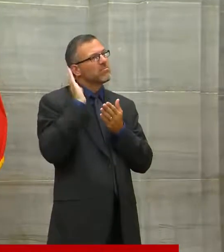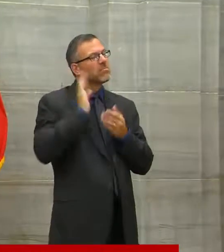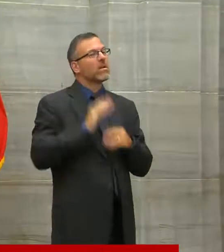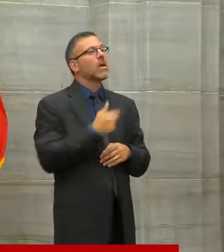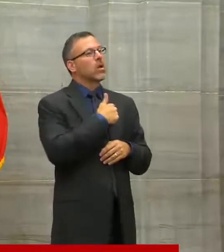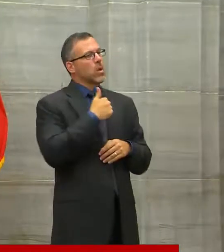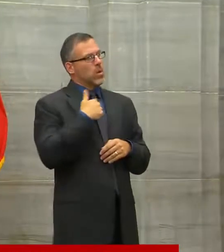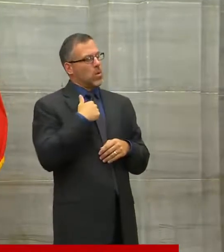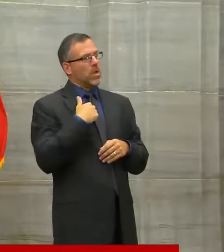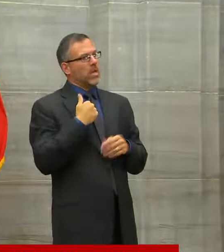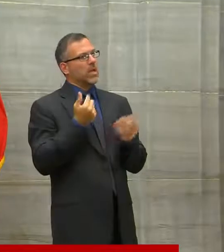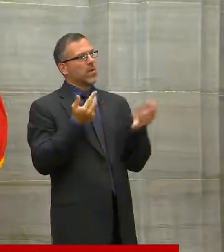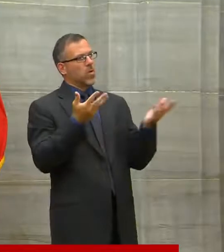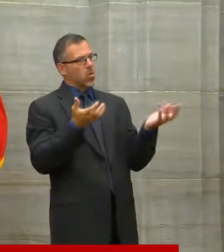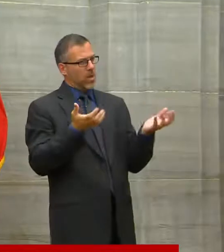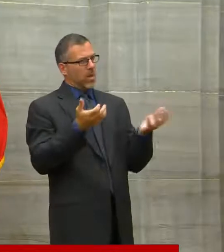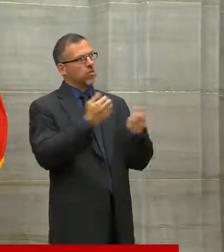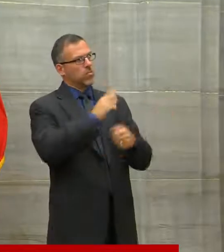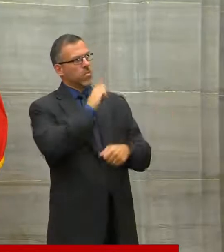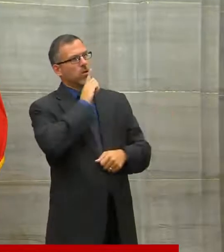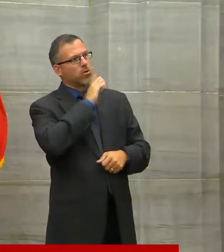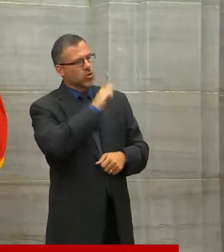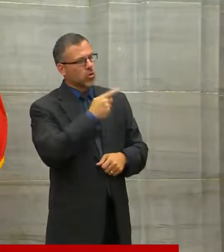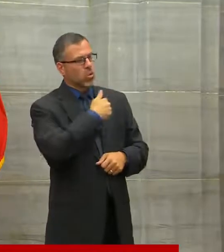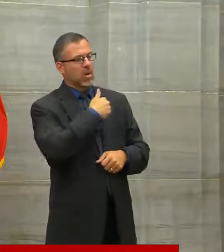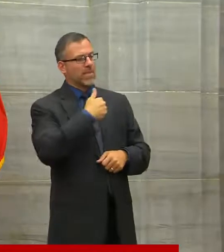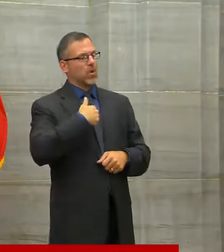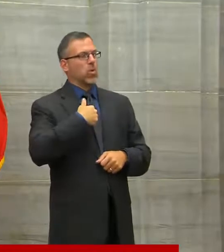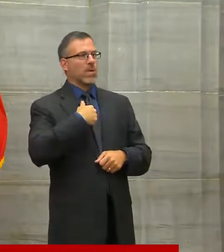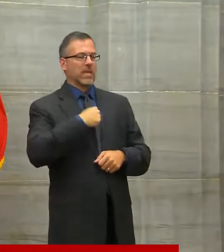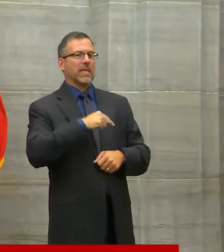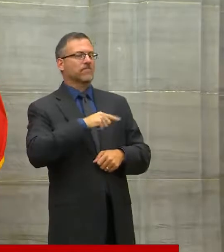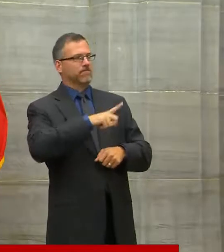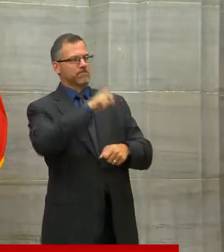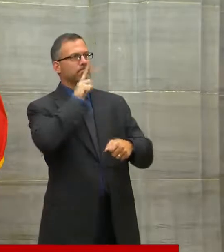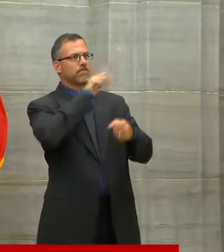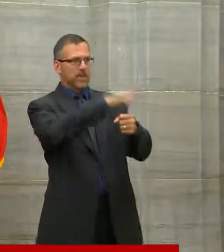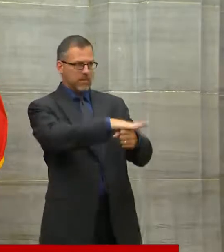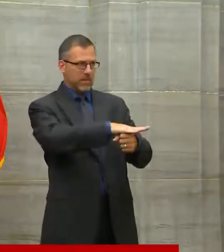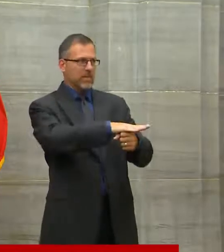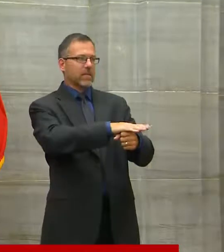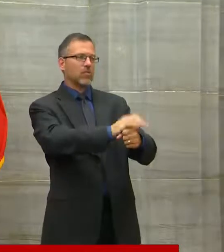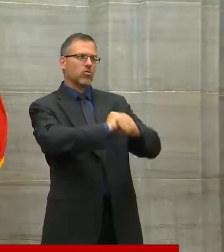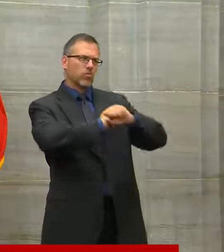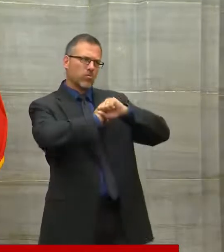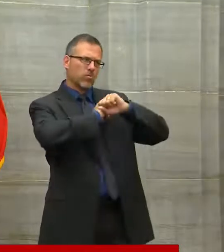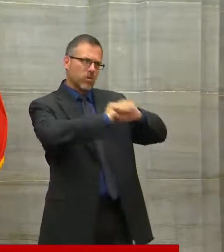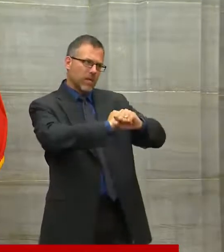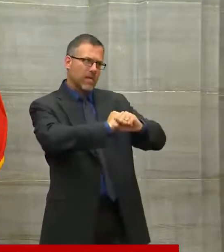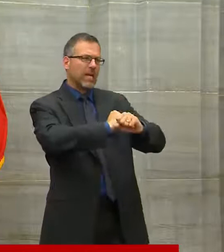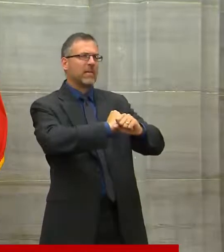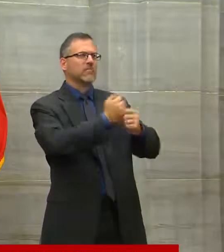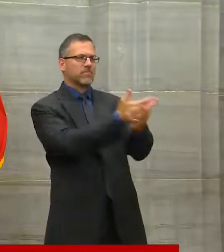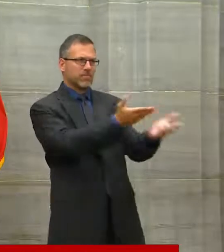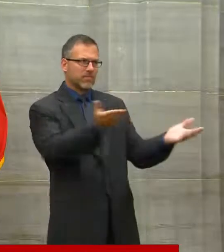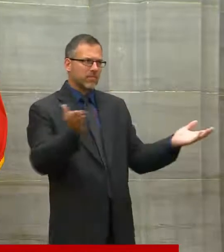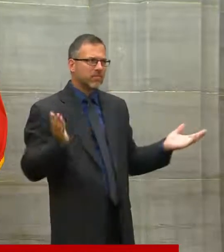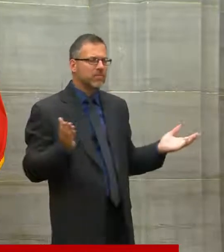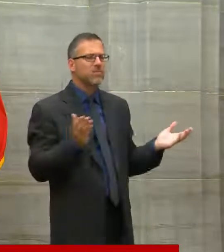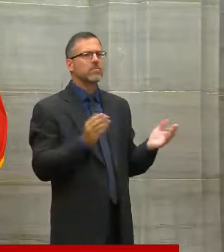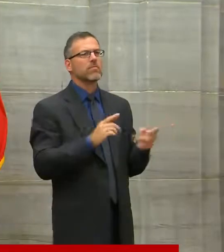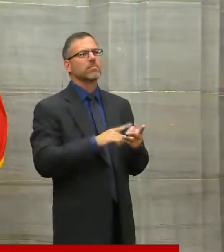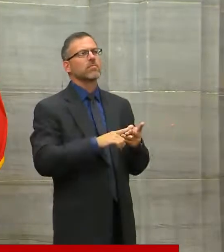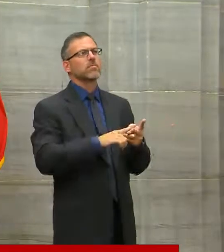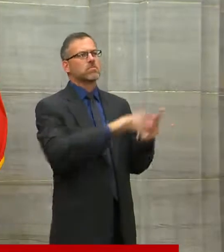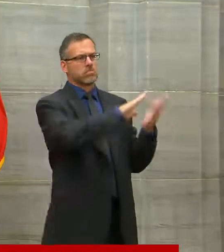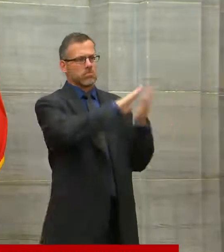to be certain that we have a commitment in this state to our citizens, to our communities, to the